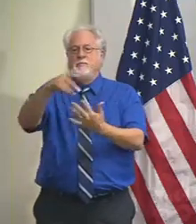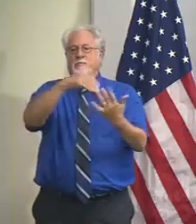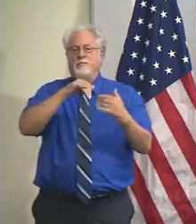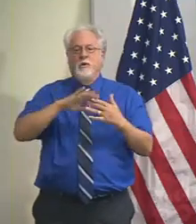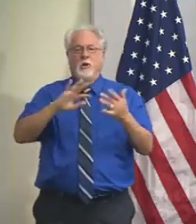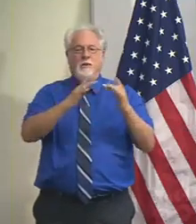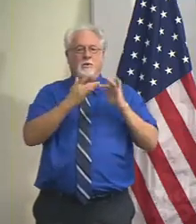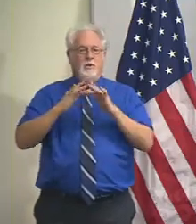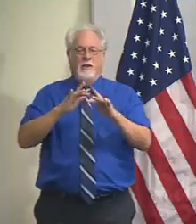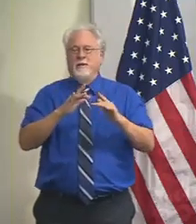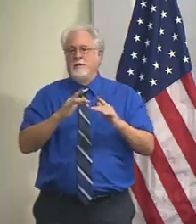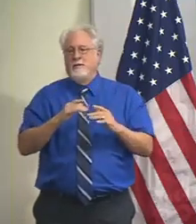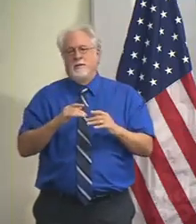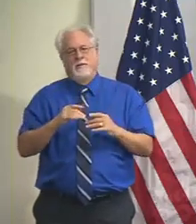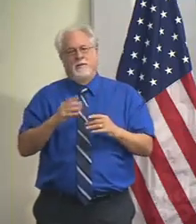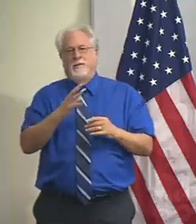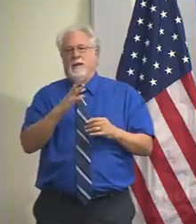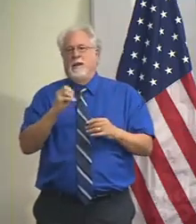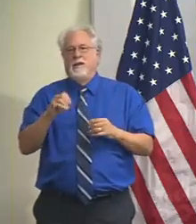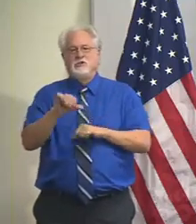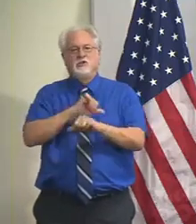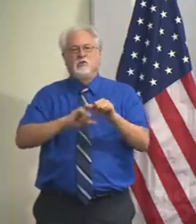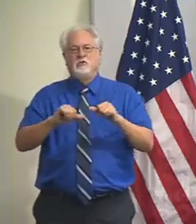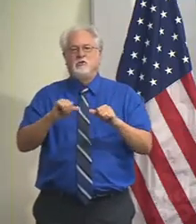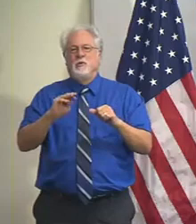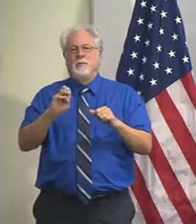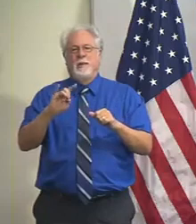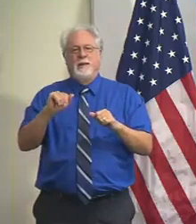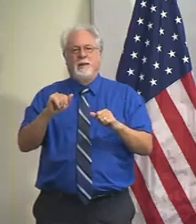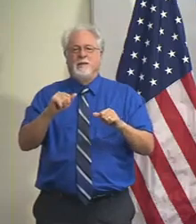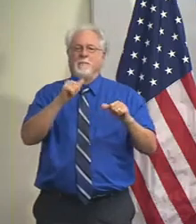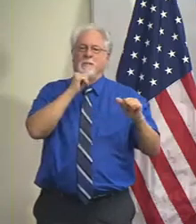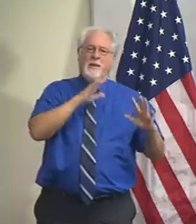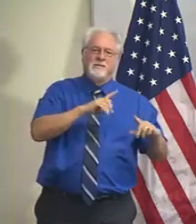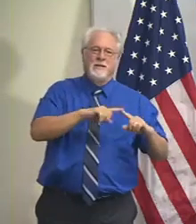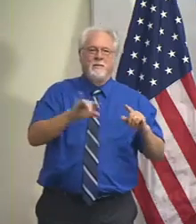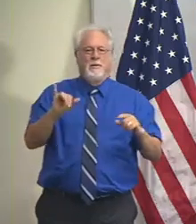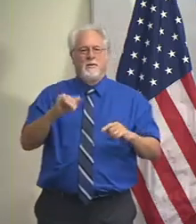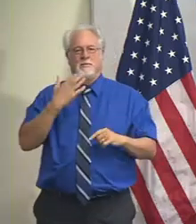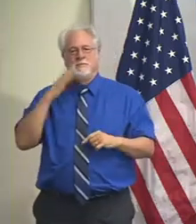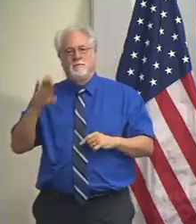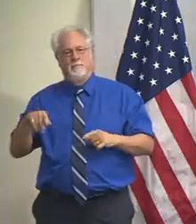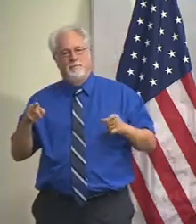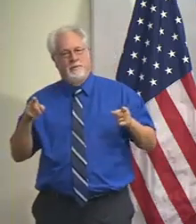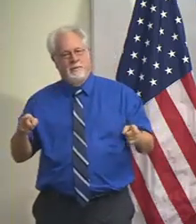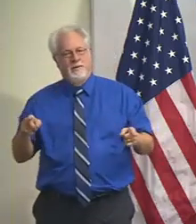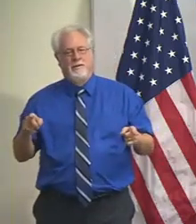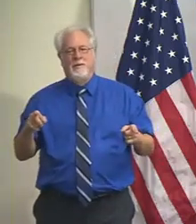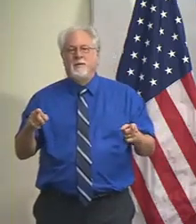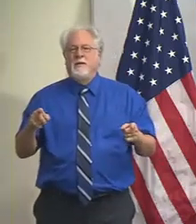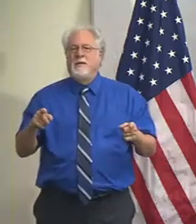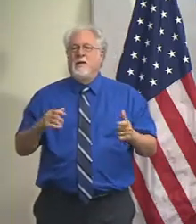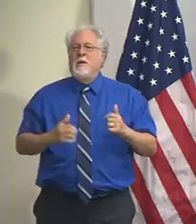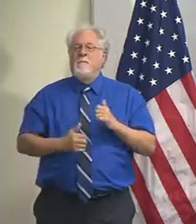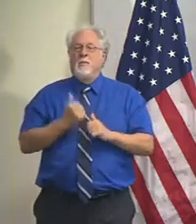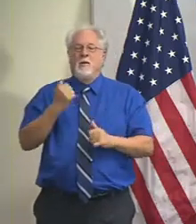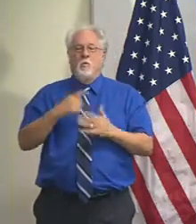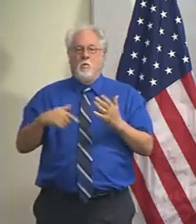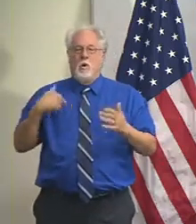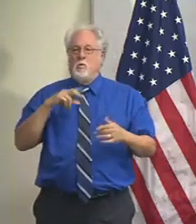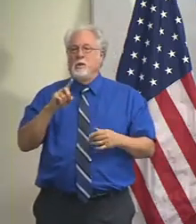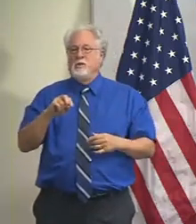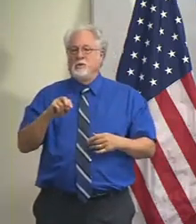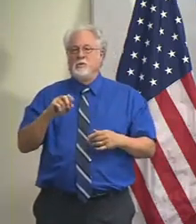internet. And social media is a blessing, but it is also a curse. And much of what we're doing